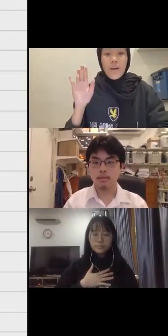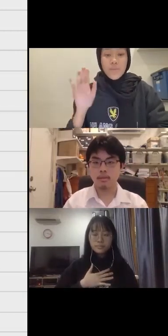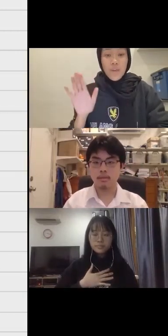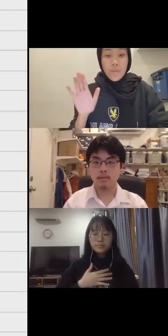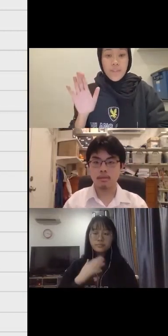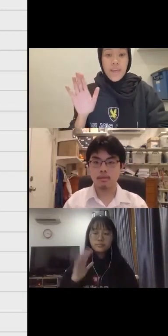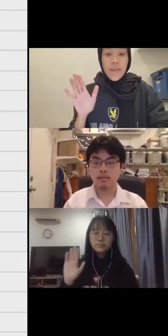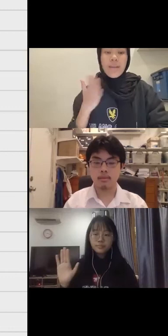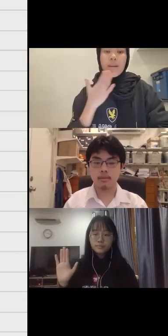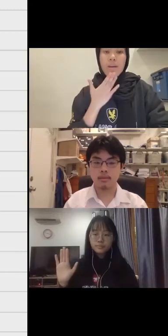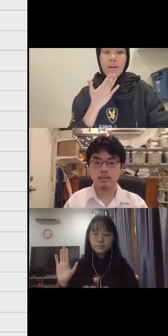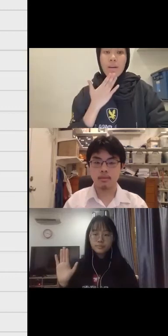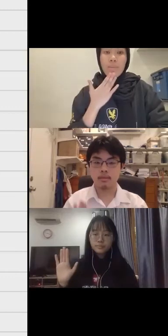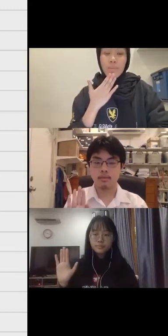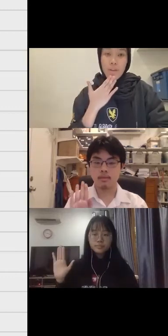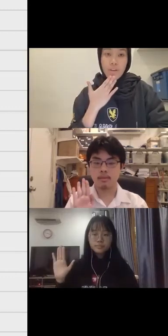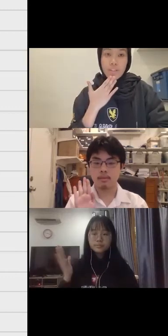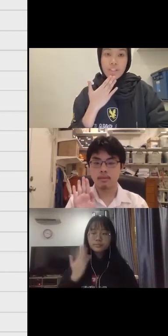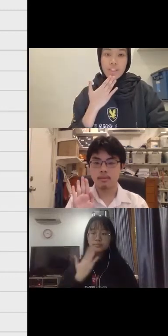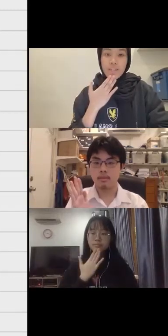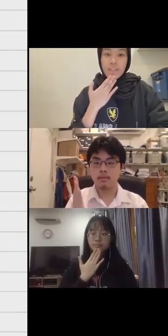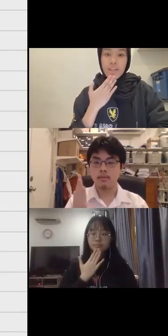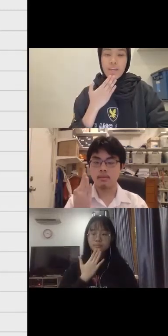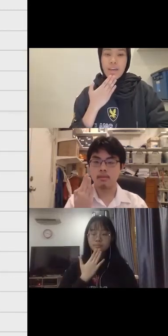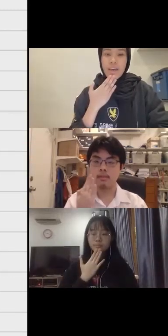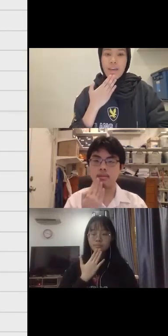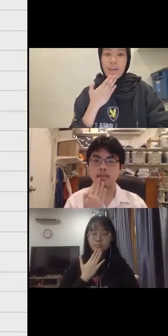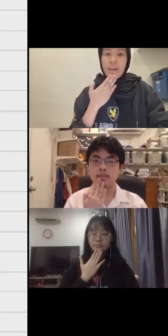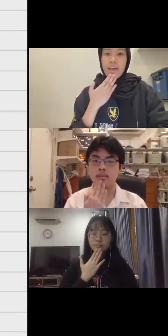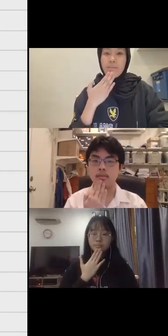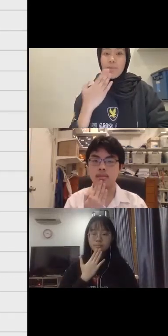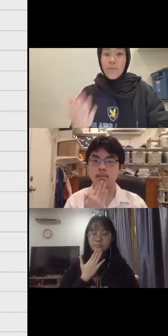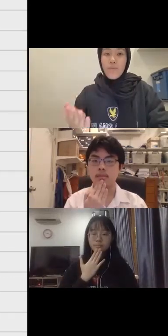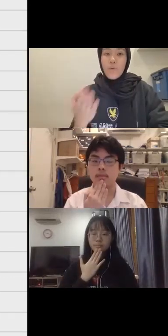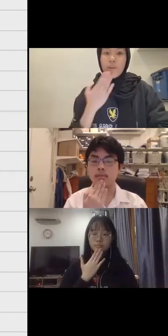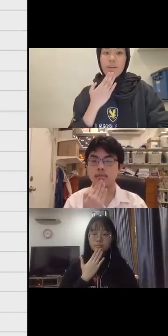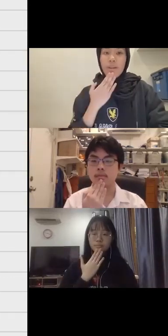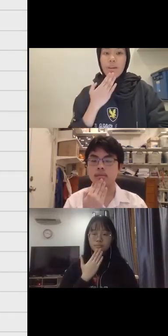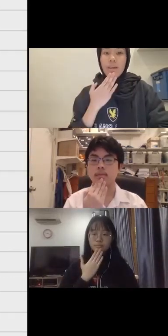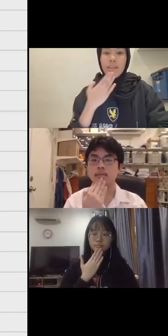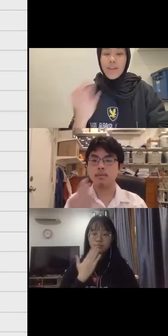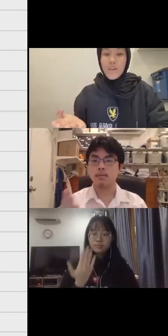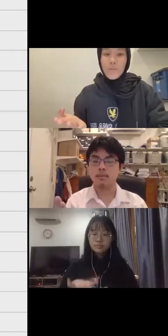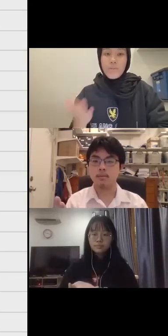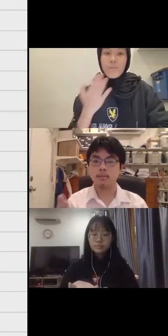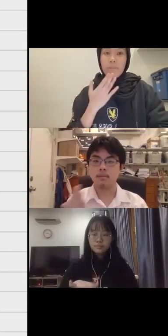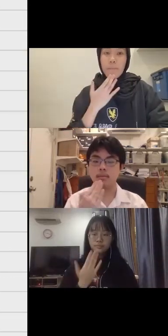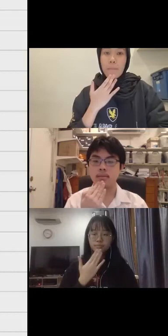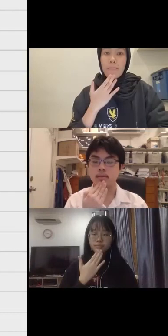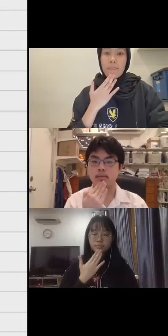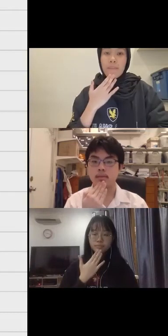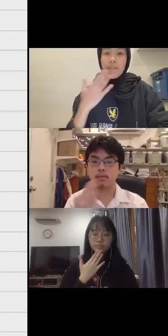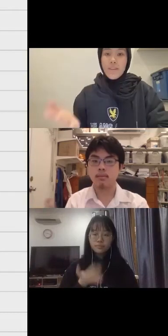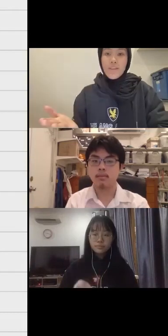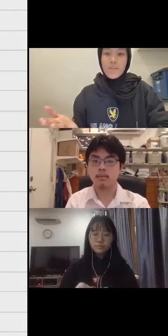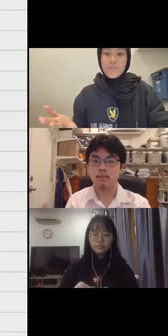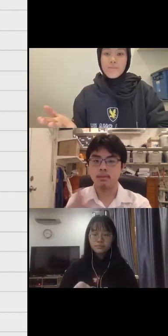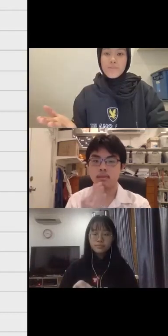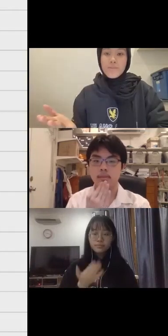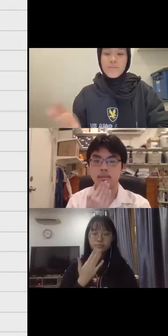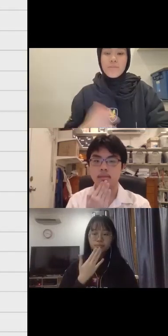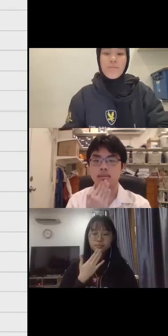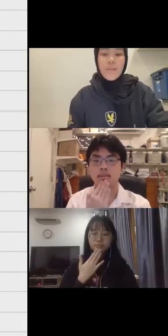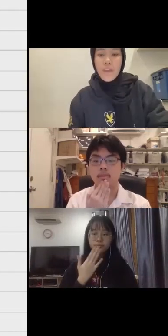your dominant hand, put it on your chin, and move it forward. Thank you. Thank you.